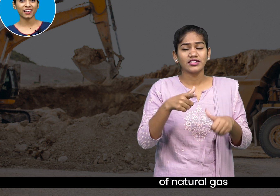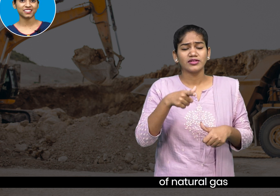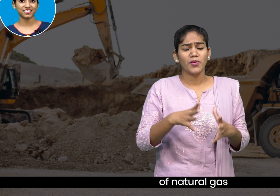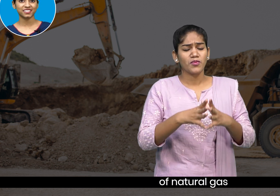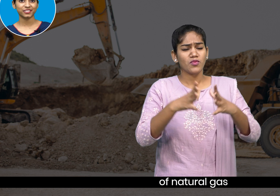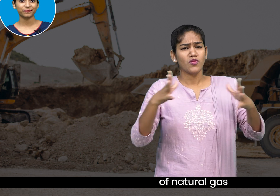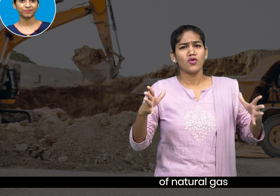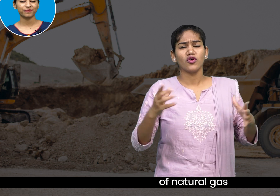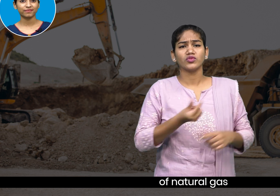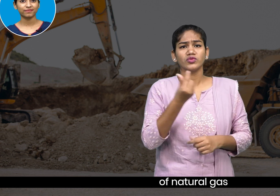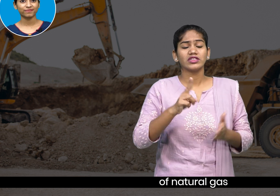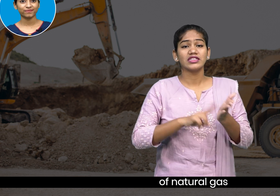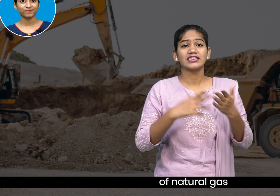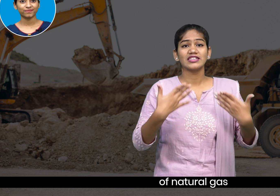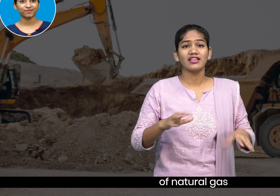natural gas.